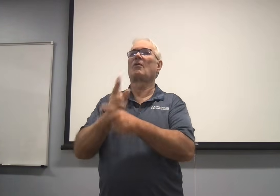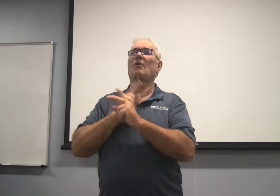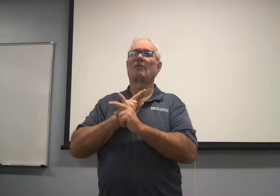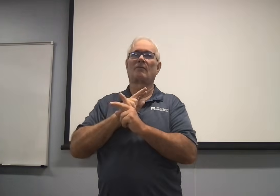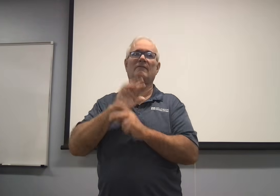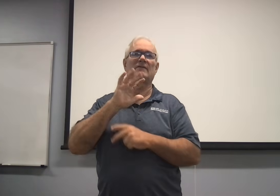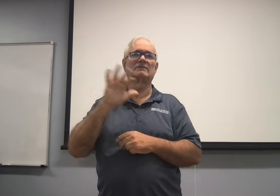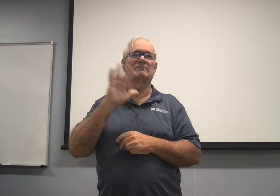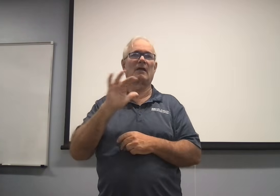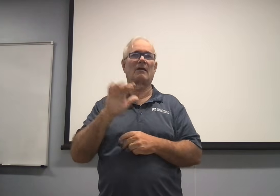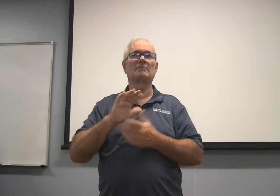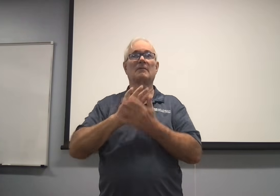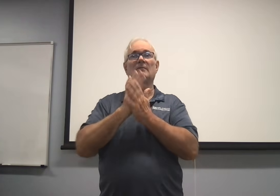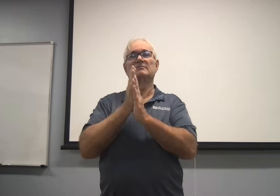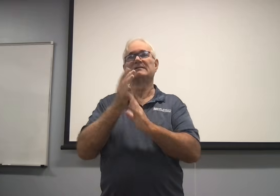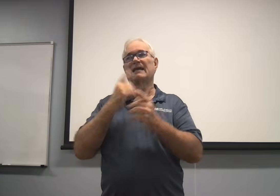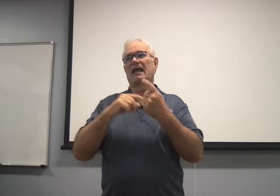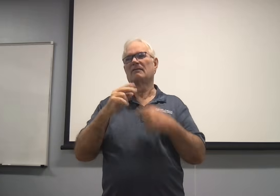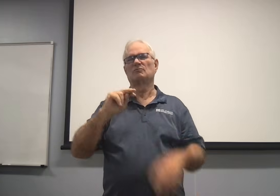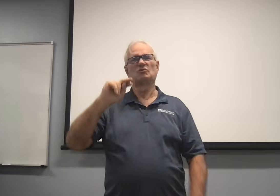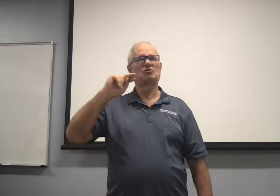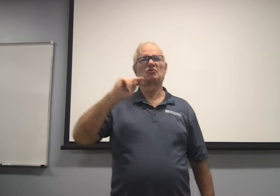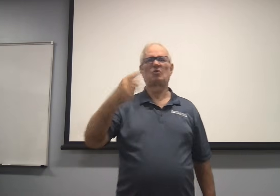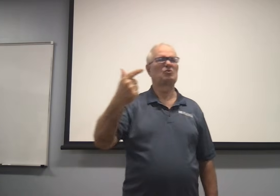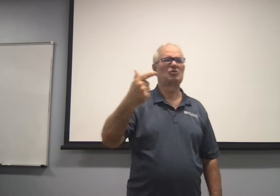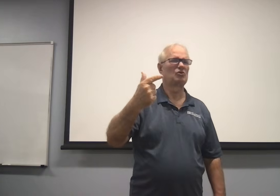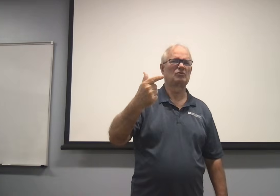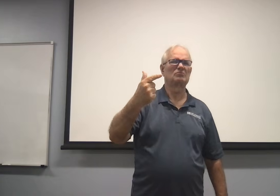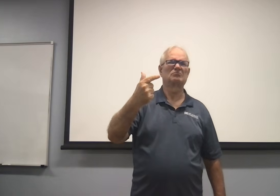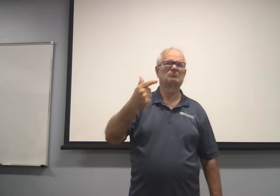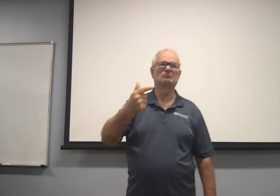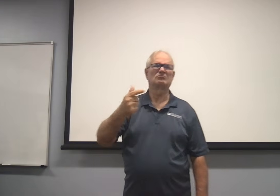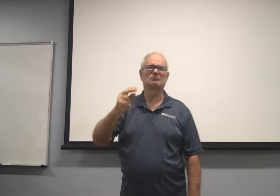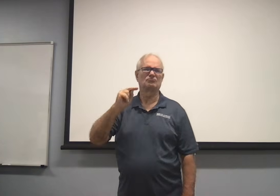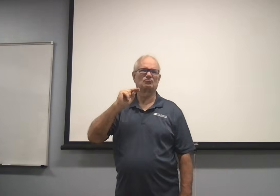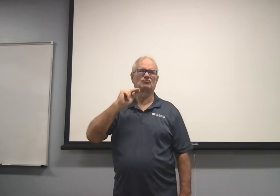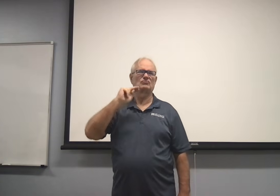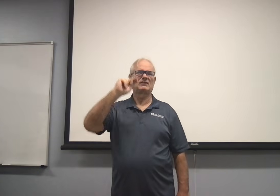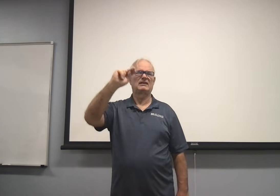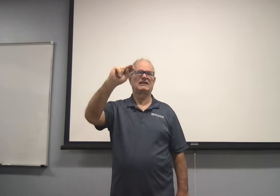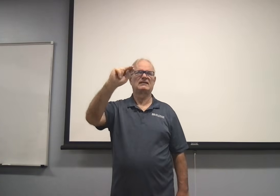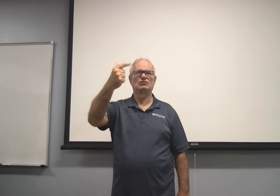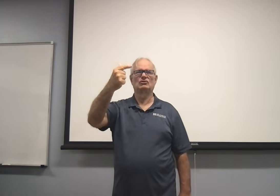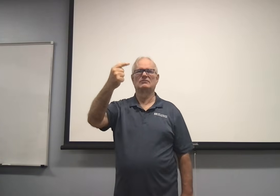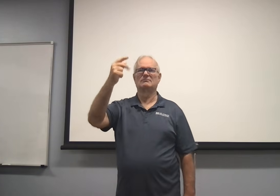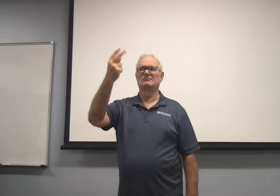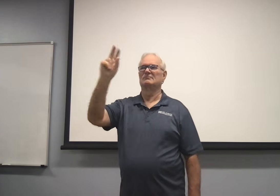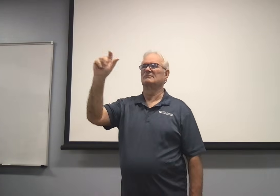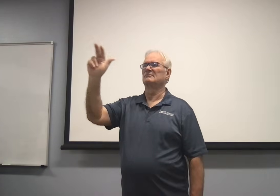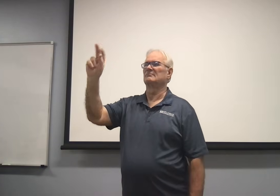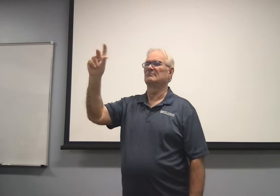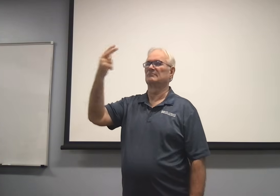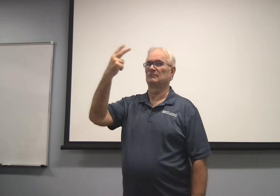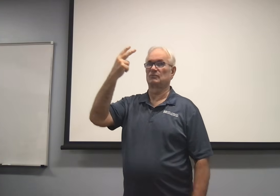a sign within itself. It's a borrowed lexicalized sign that means no good. Or like it's trash.